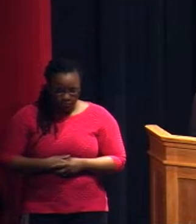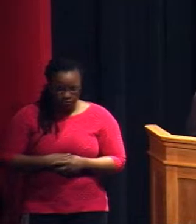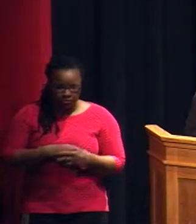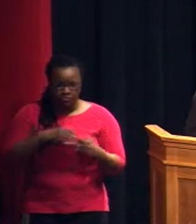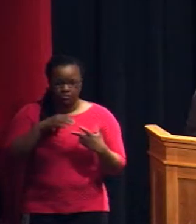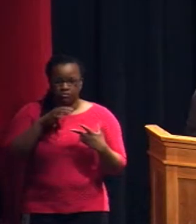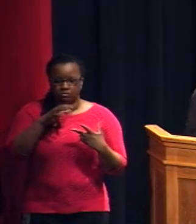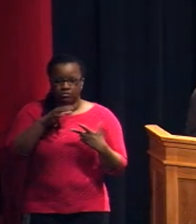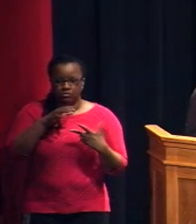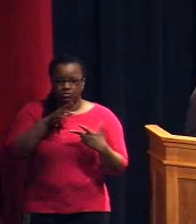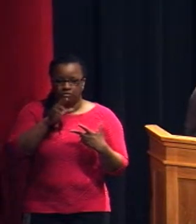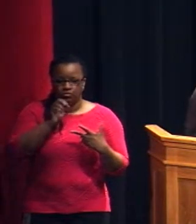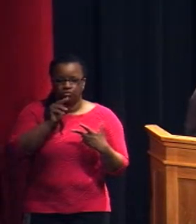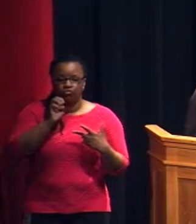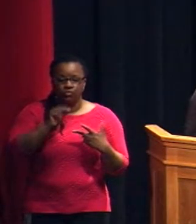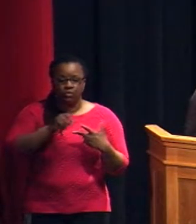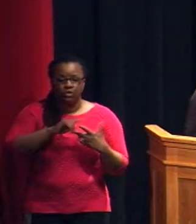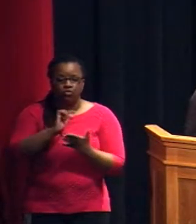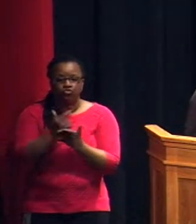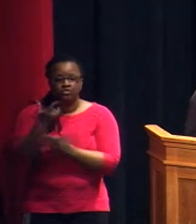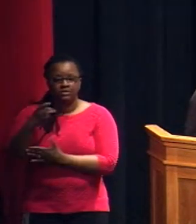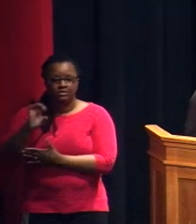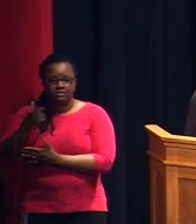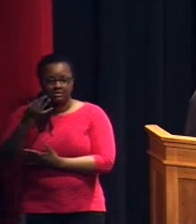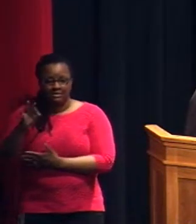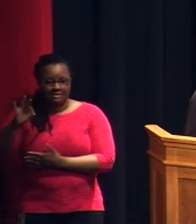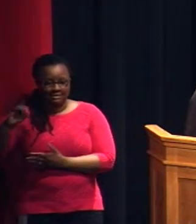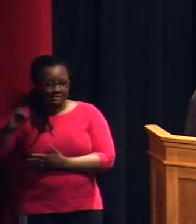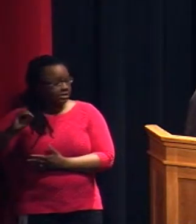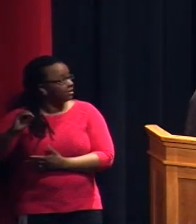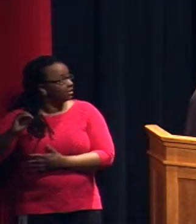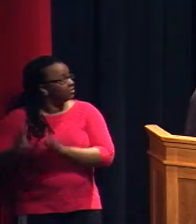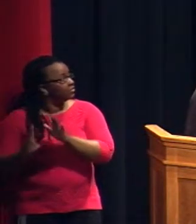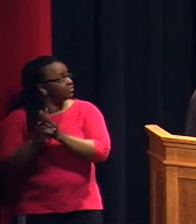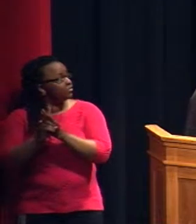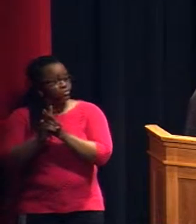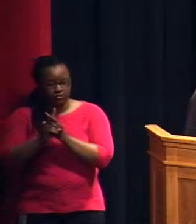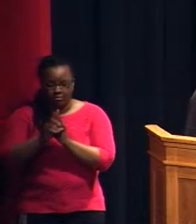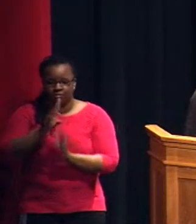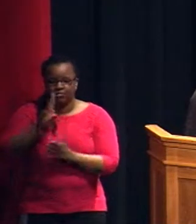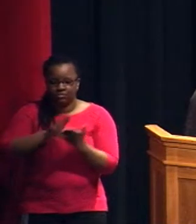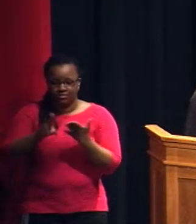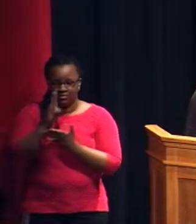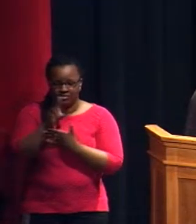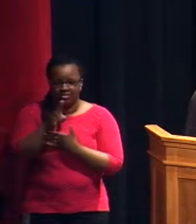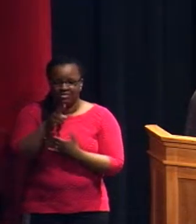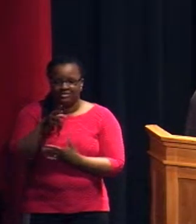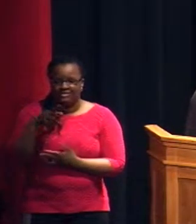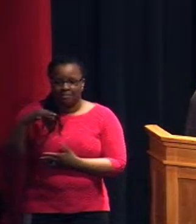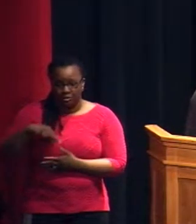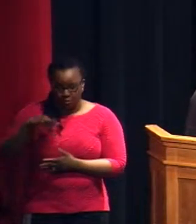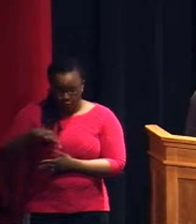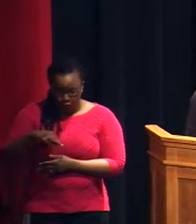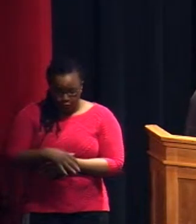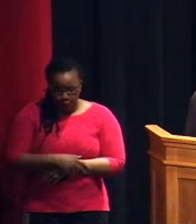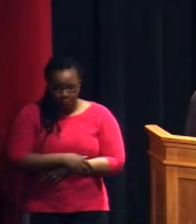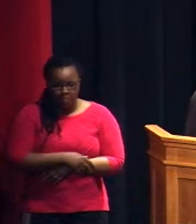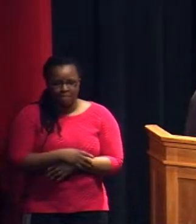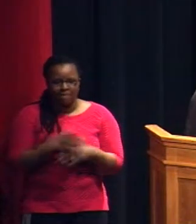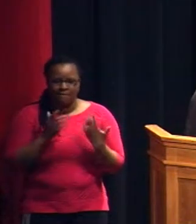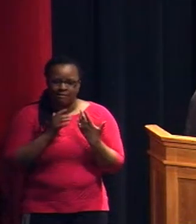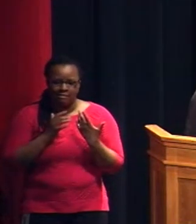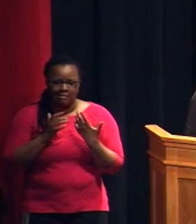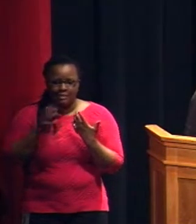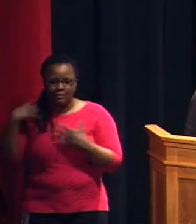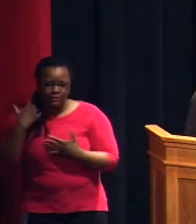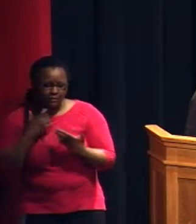Brown graduated from Glass in 1990 and attended the University of Pittsburgh. Though initially Reuben struggled with his freshman coach's